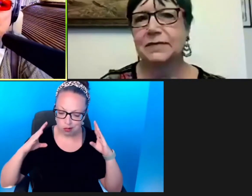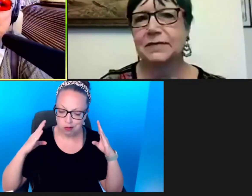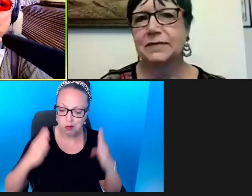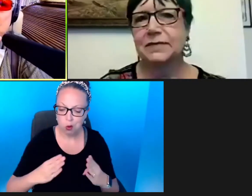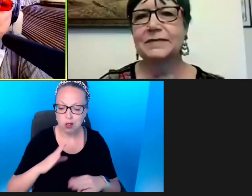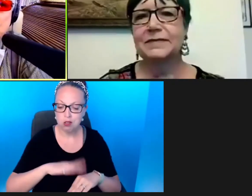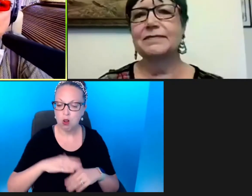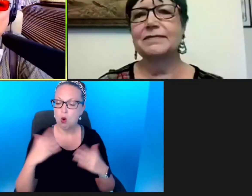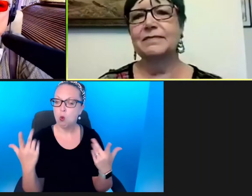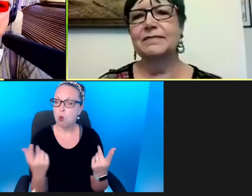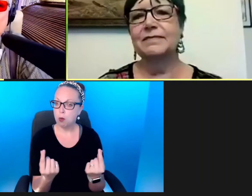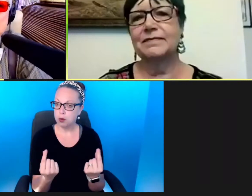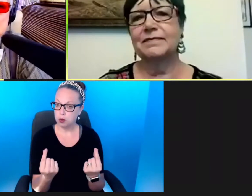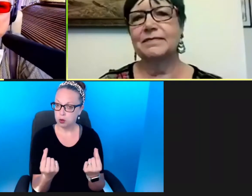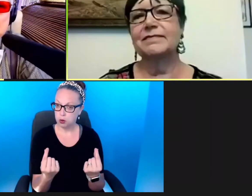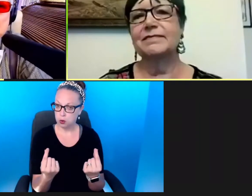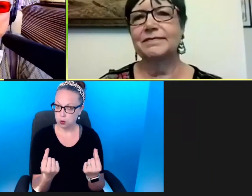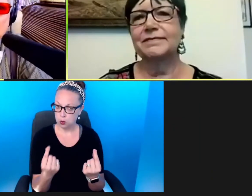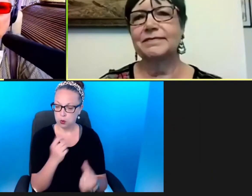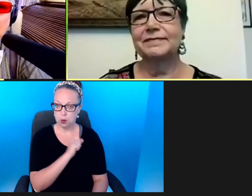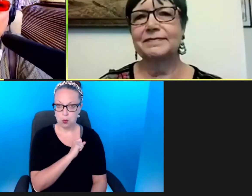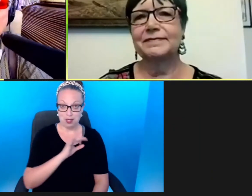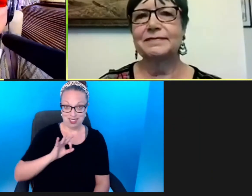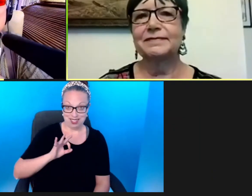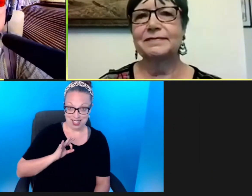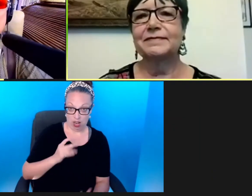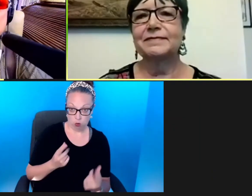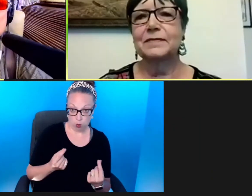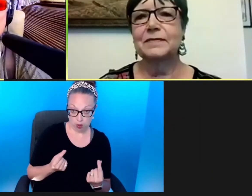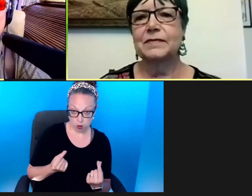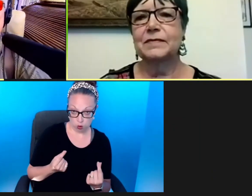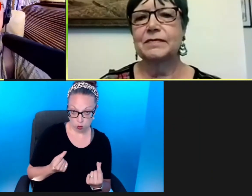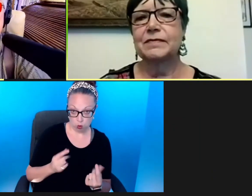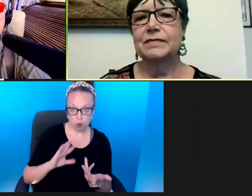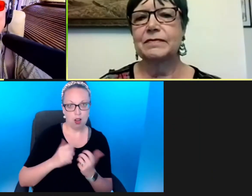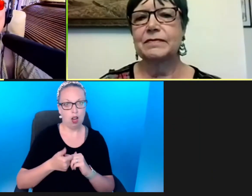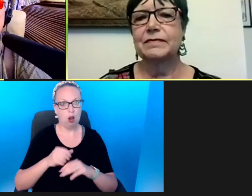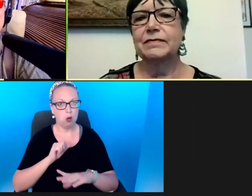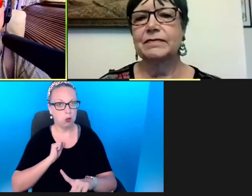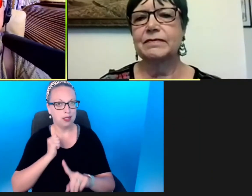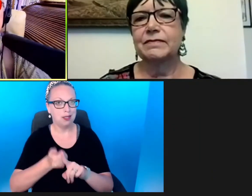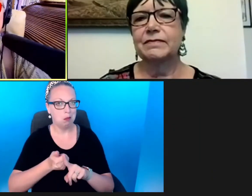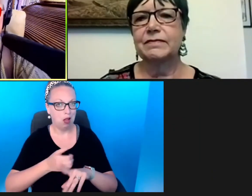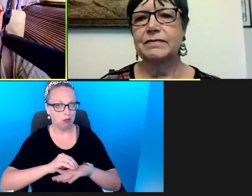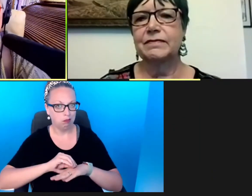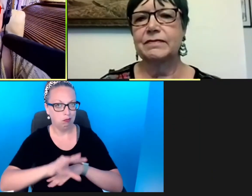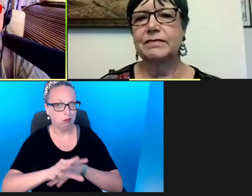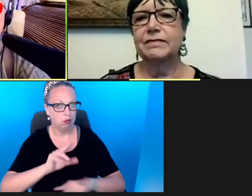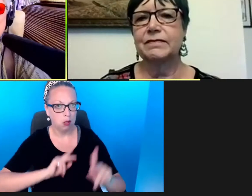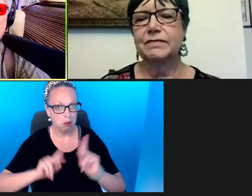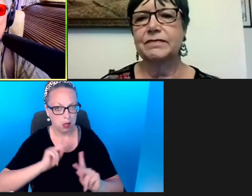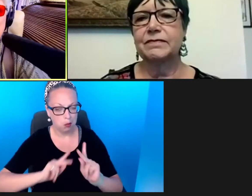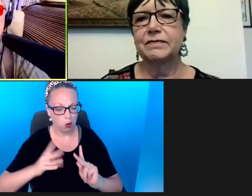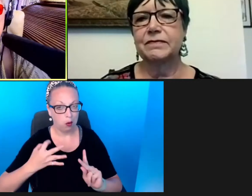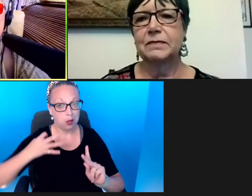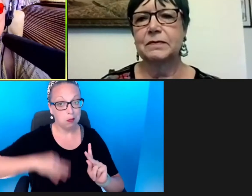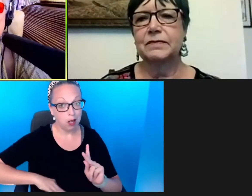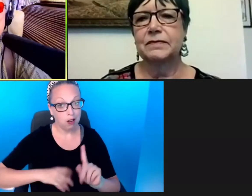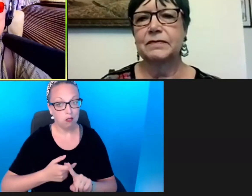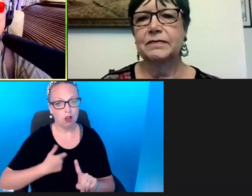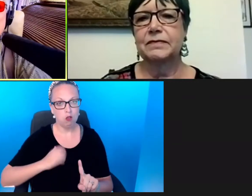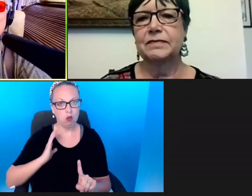were going to do, what staff was going to do, and how it was going to affect people who benefited from our